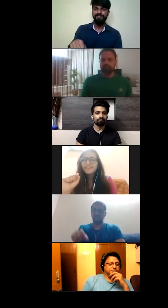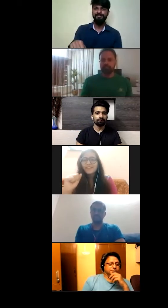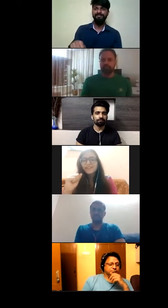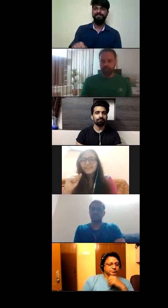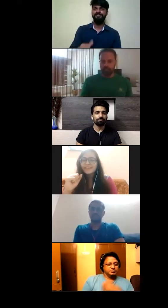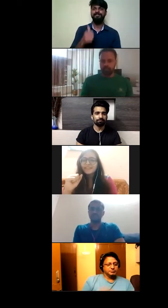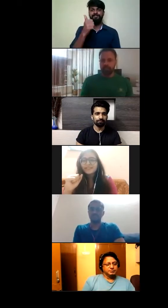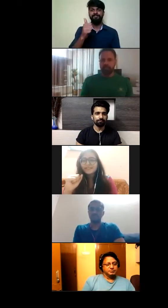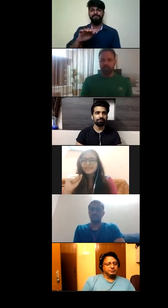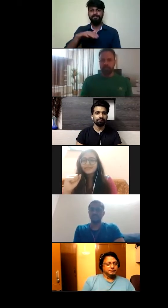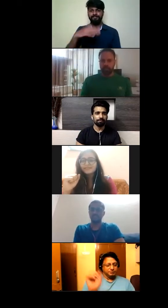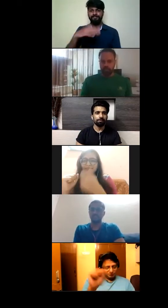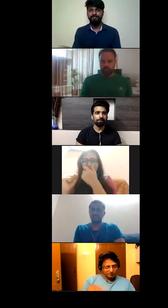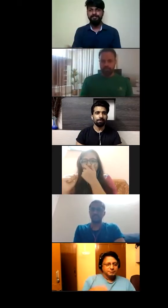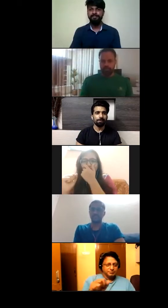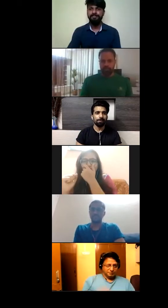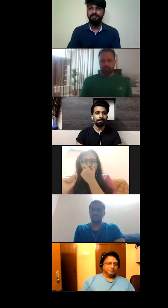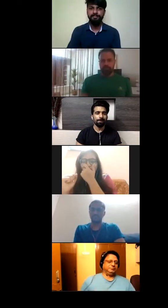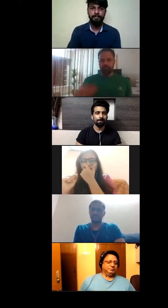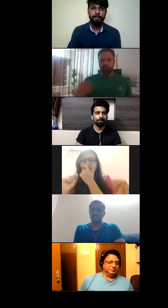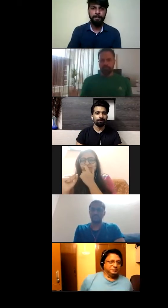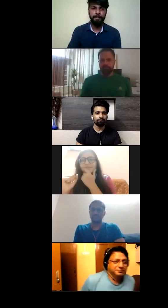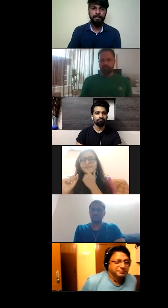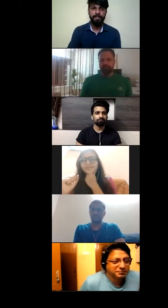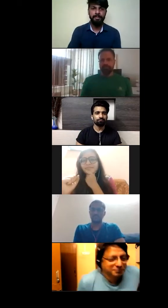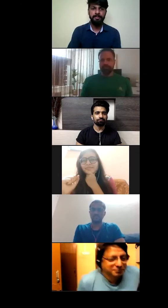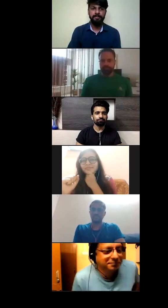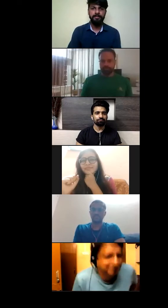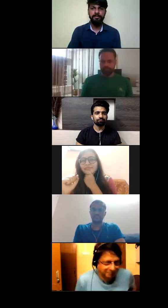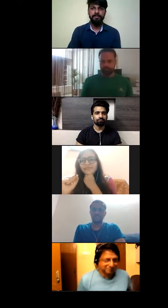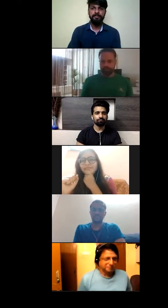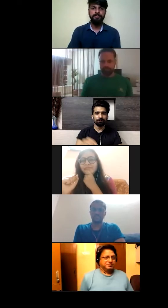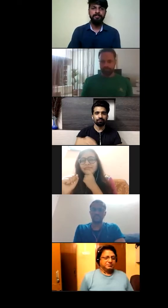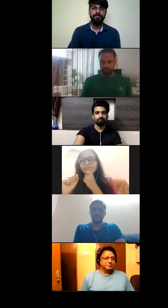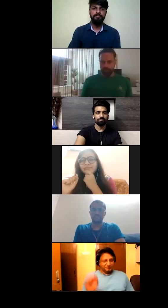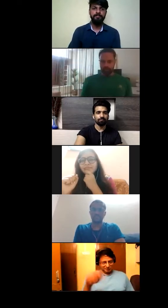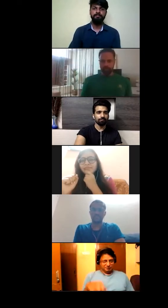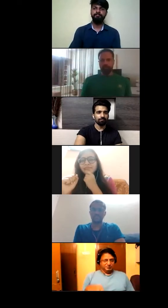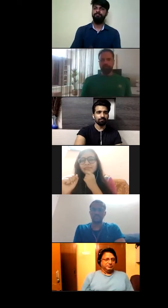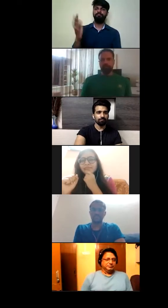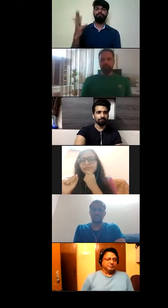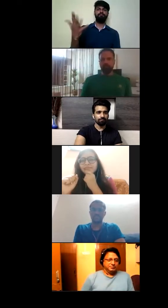Both of them at the same time. Okay, next.